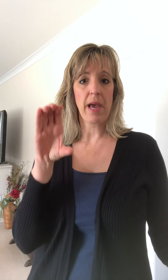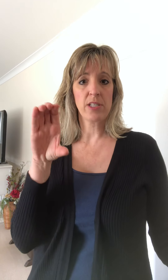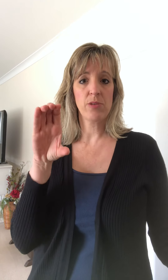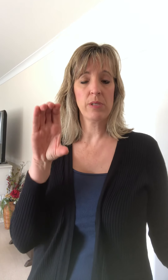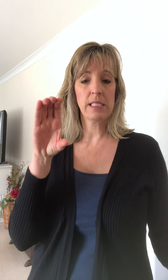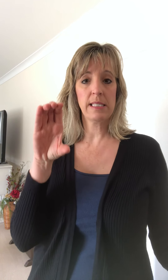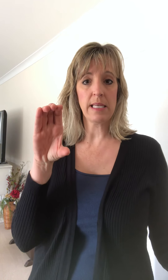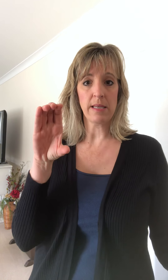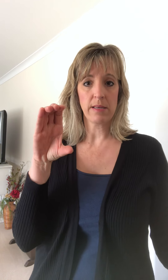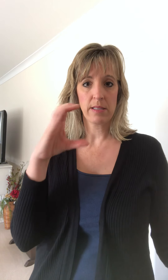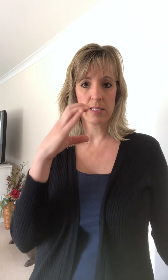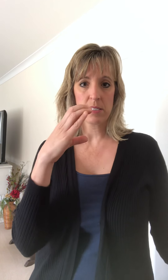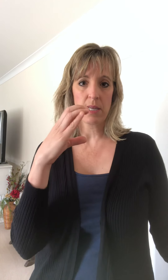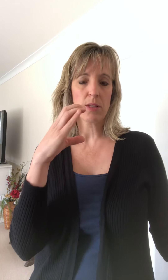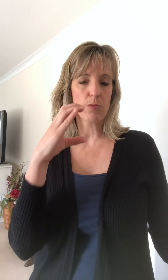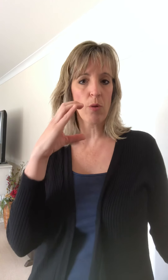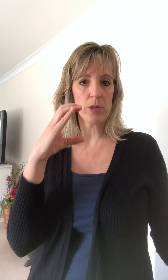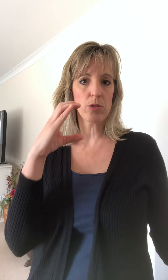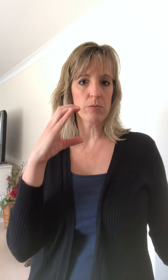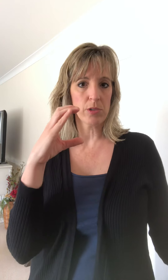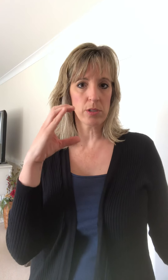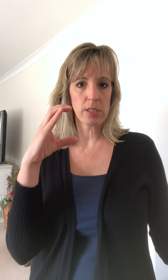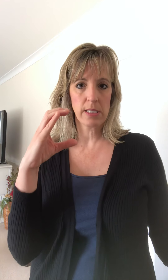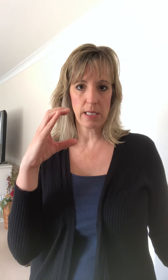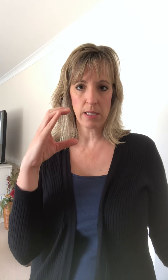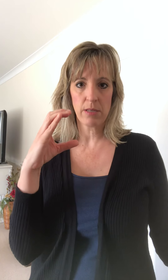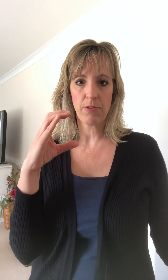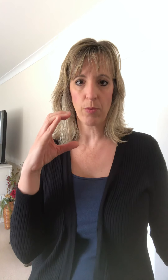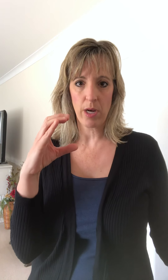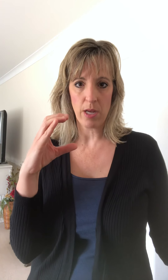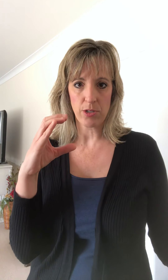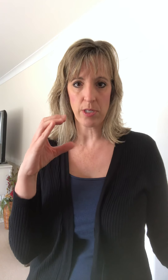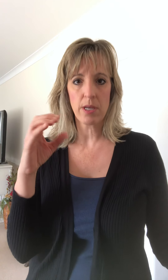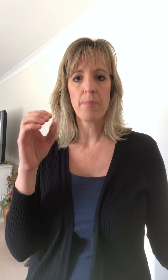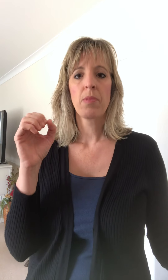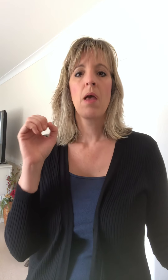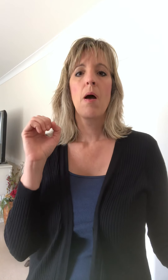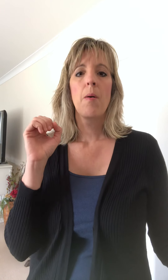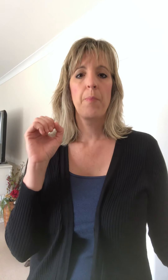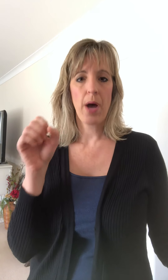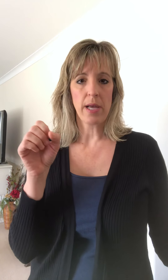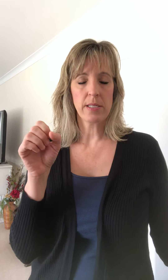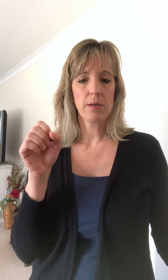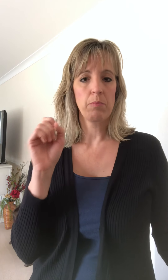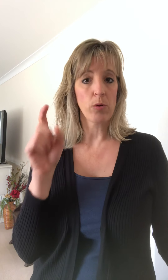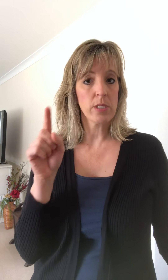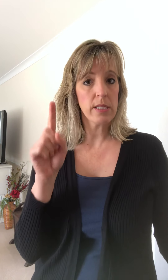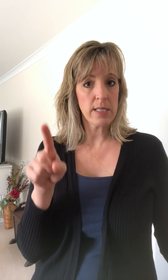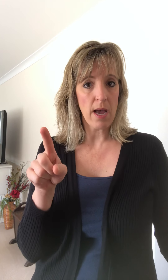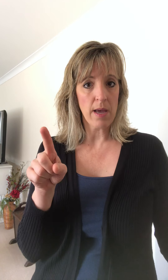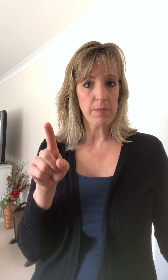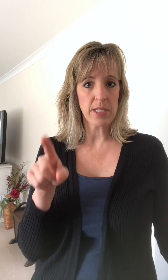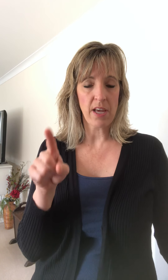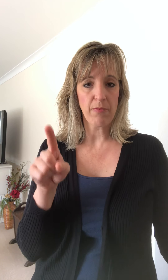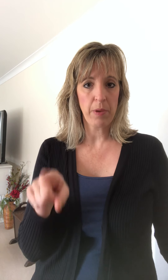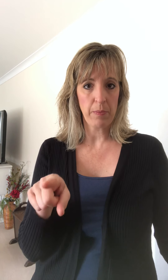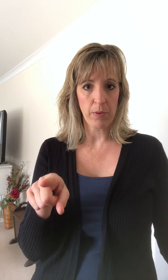back to a C. This is like the Roman numeral C for 100. But most of the time, the deaf